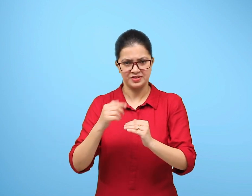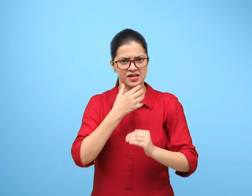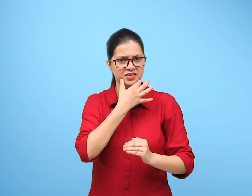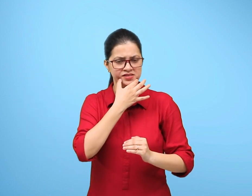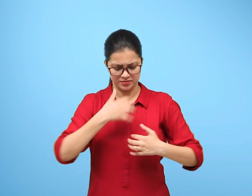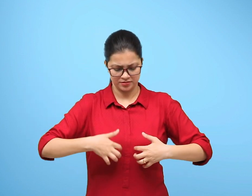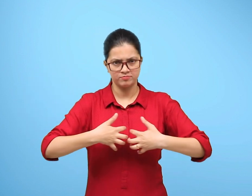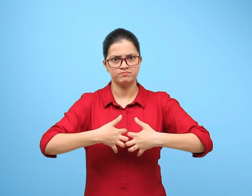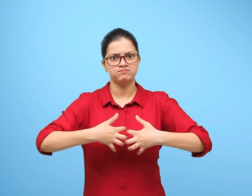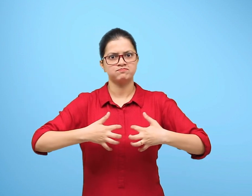ribs,